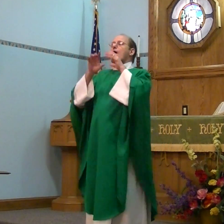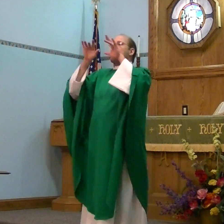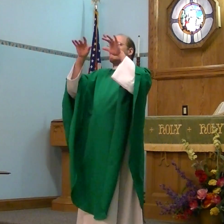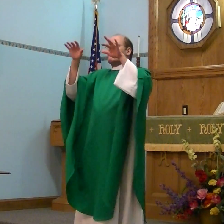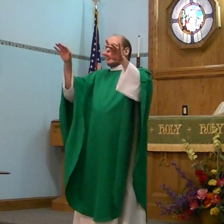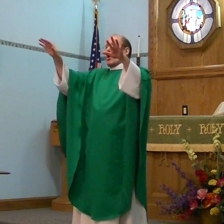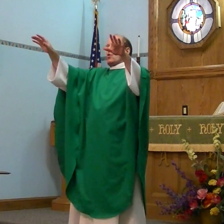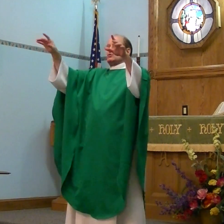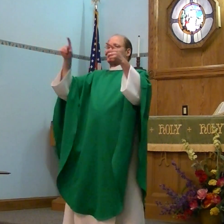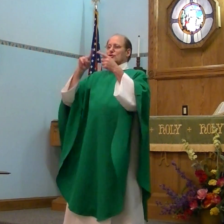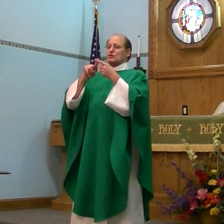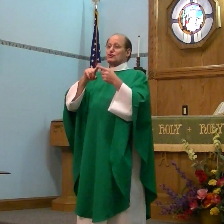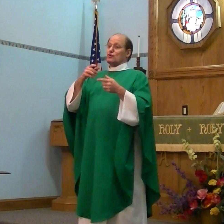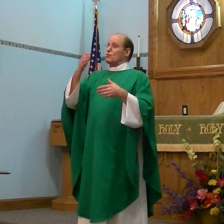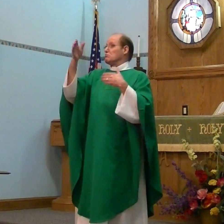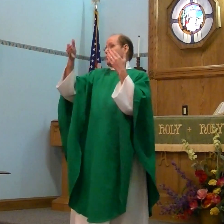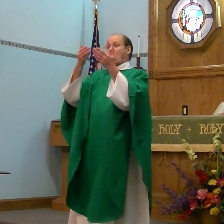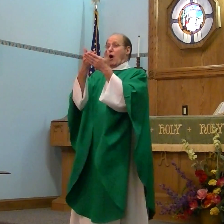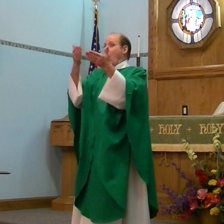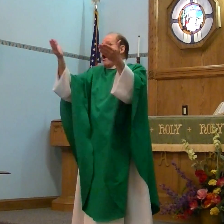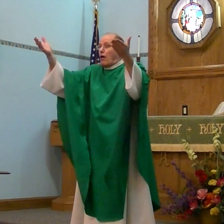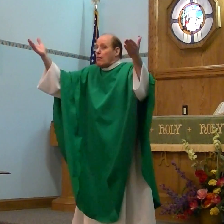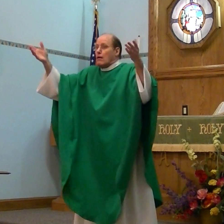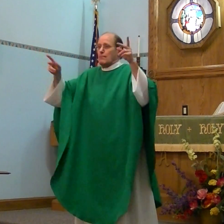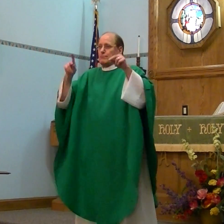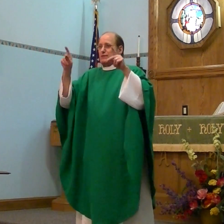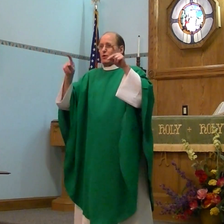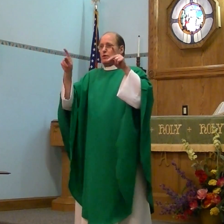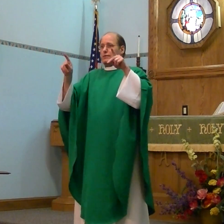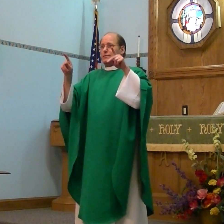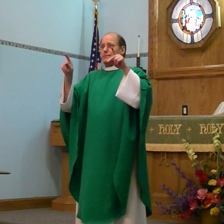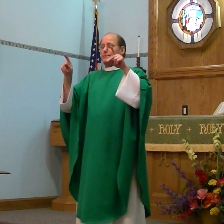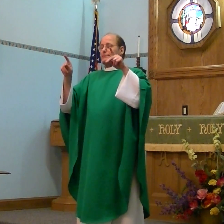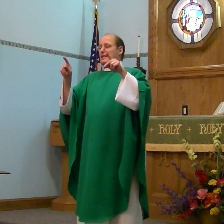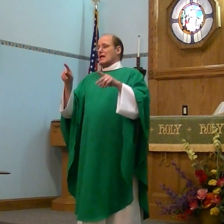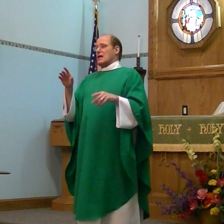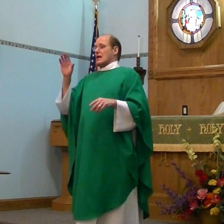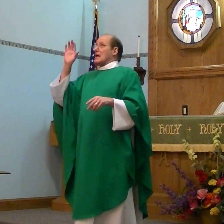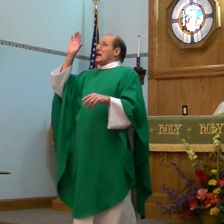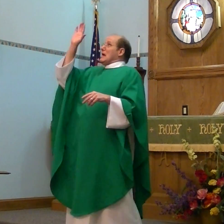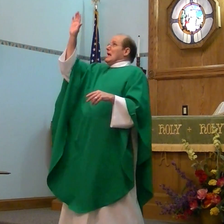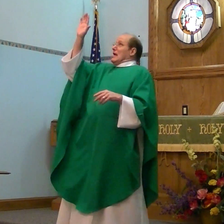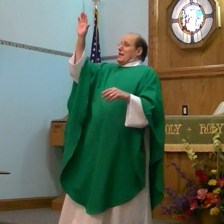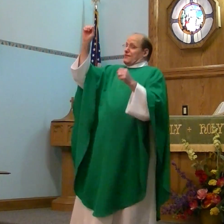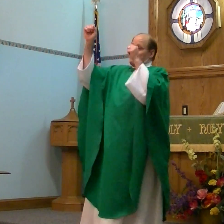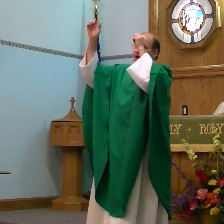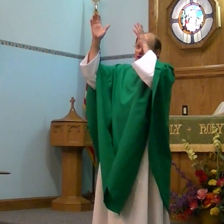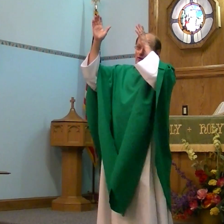flows to all people. The Father